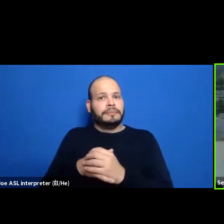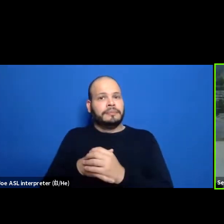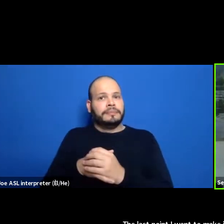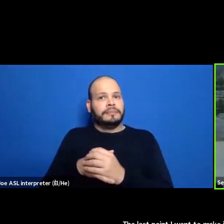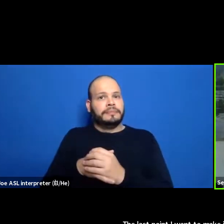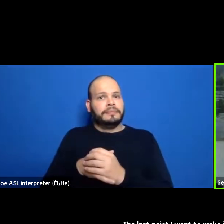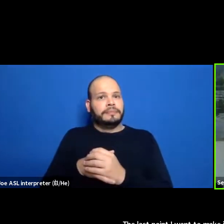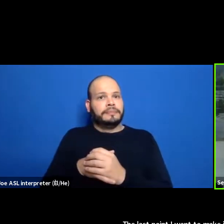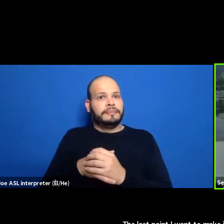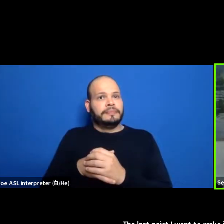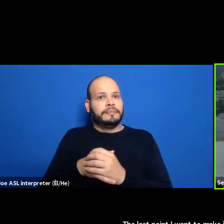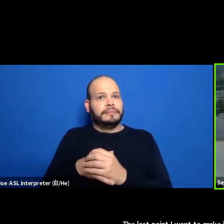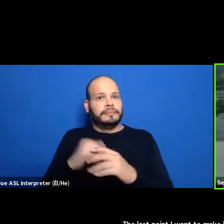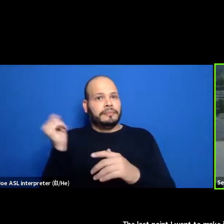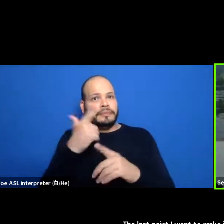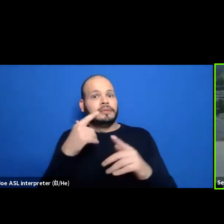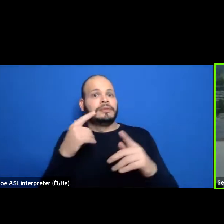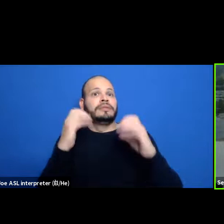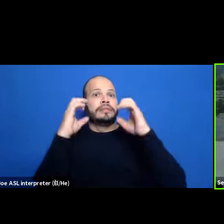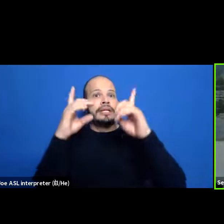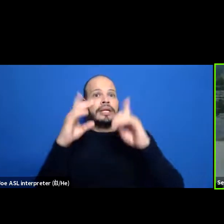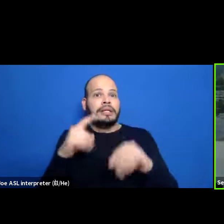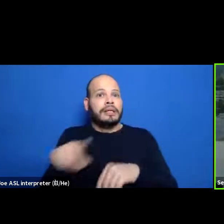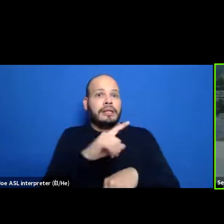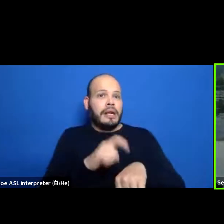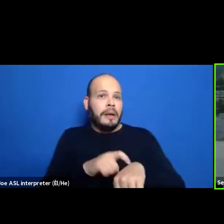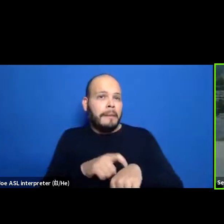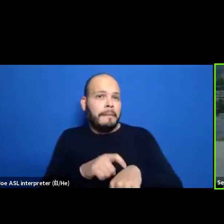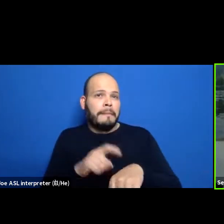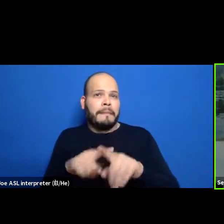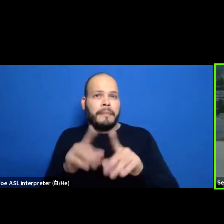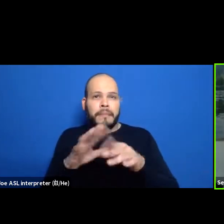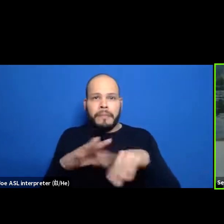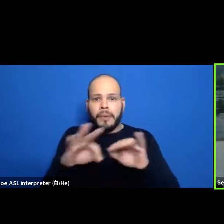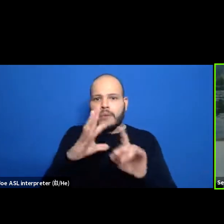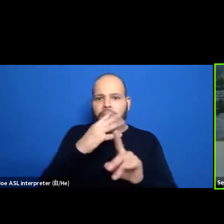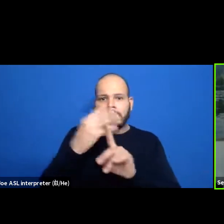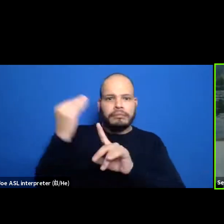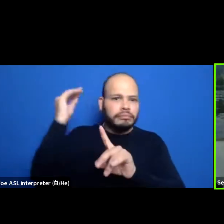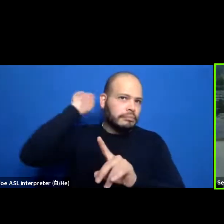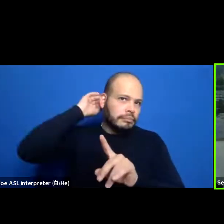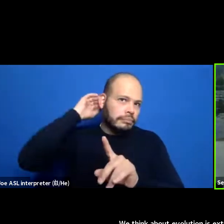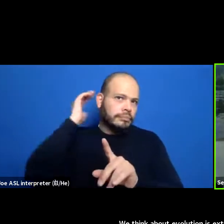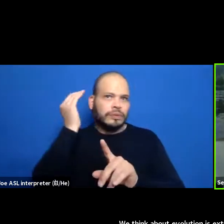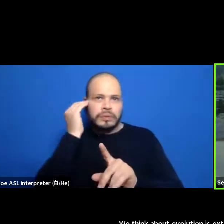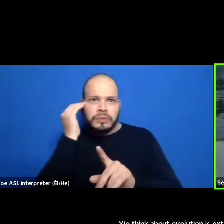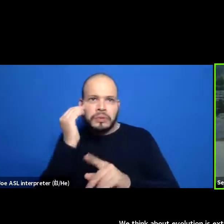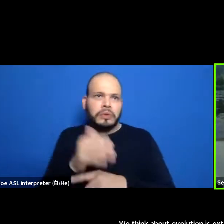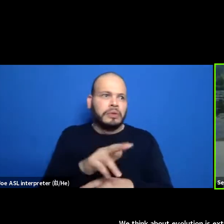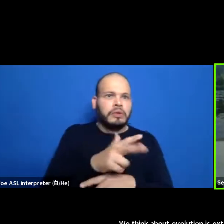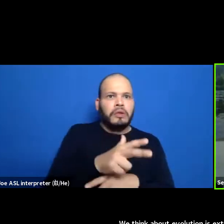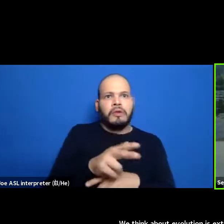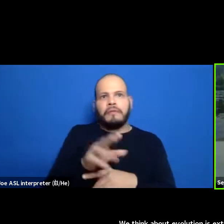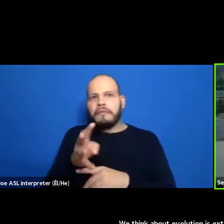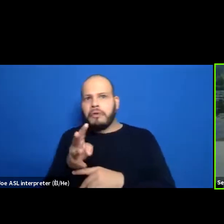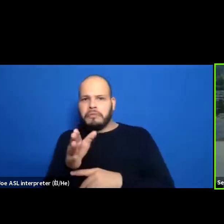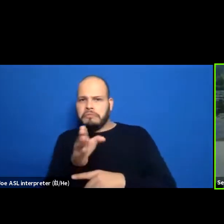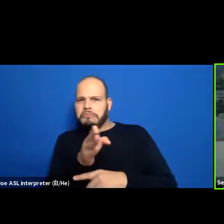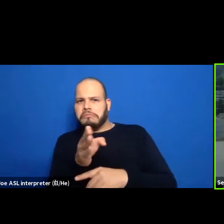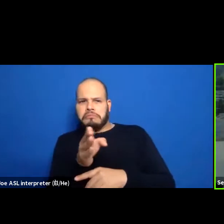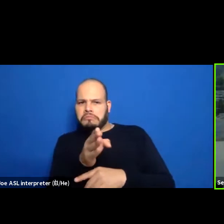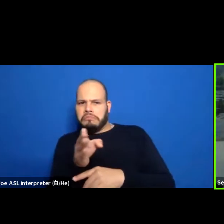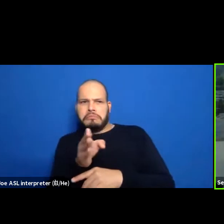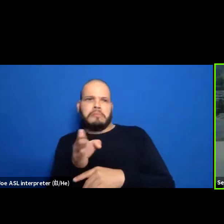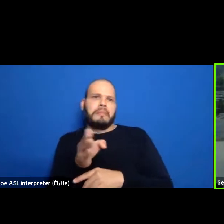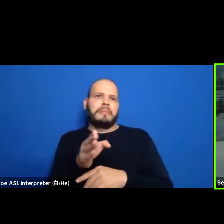this within, have everybody have their response in maybe 3 to 4 minutes. But the invitation is to think of, to share one